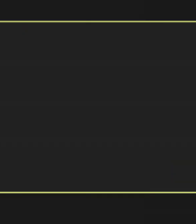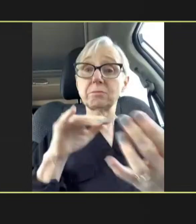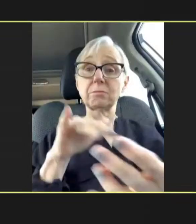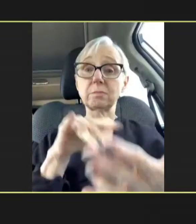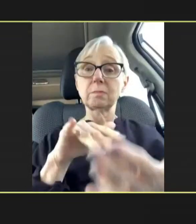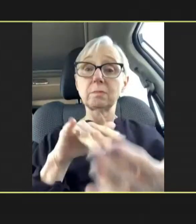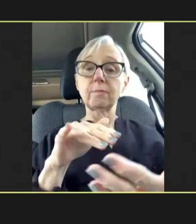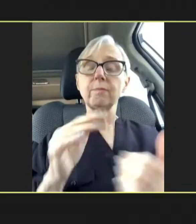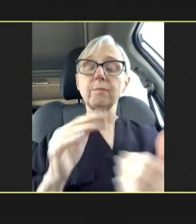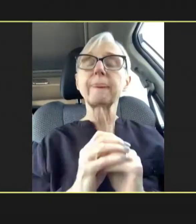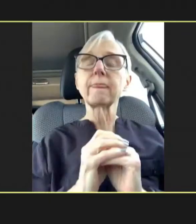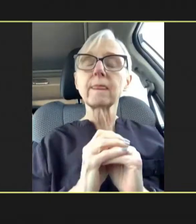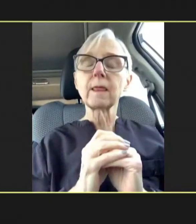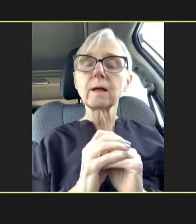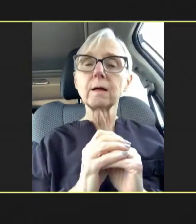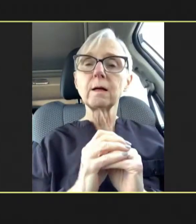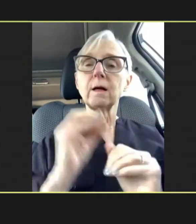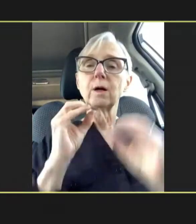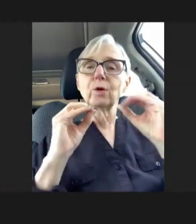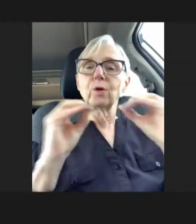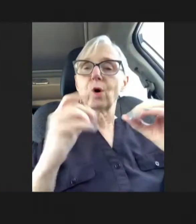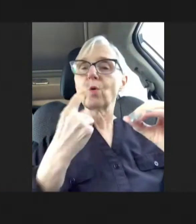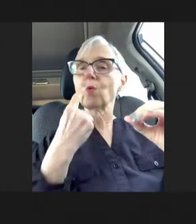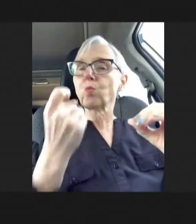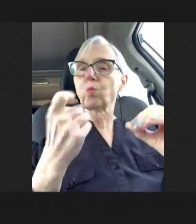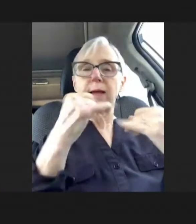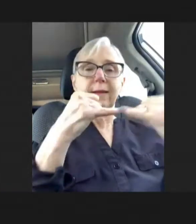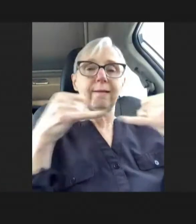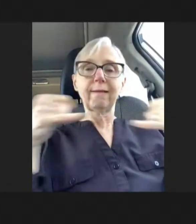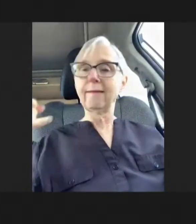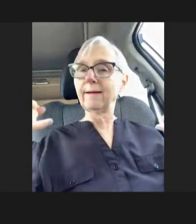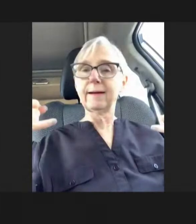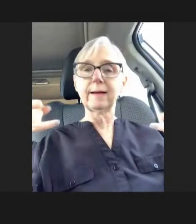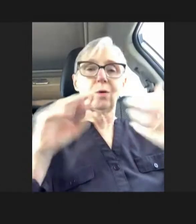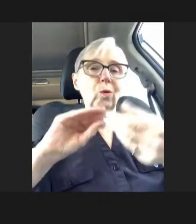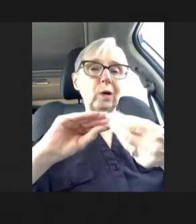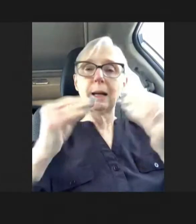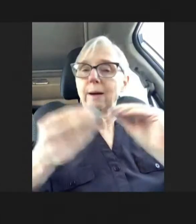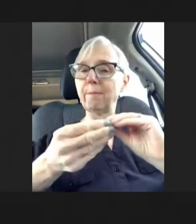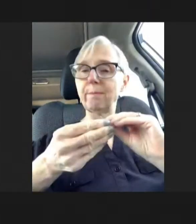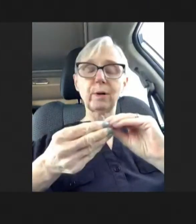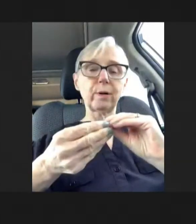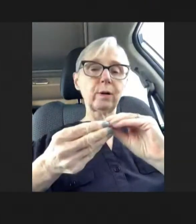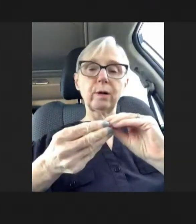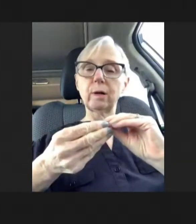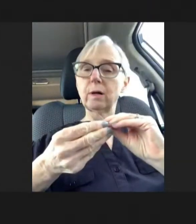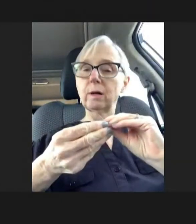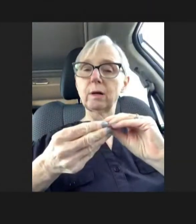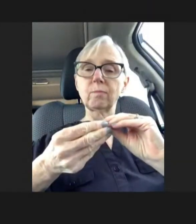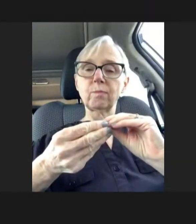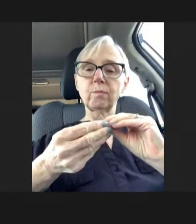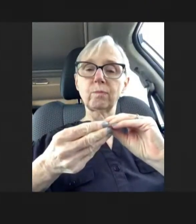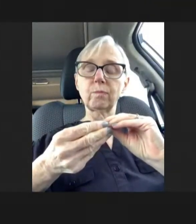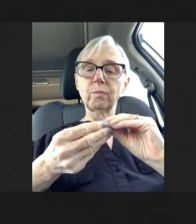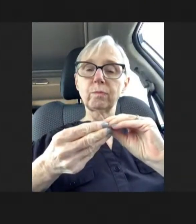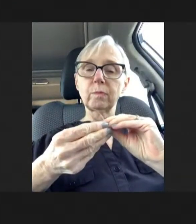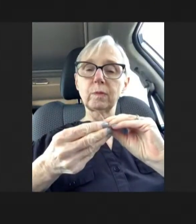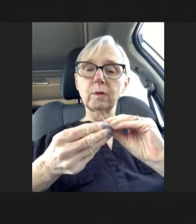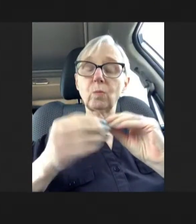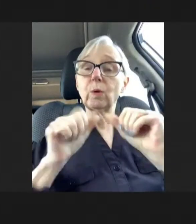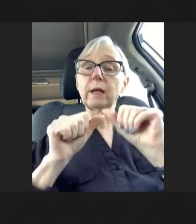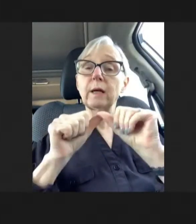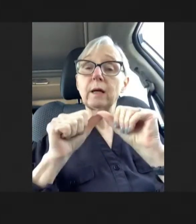There's no red line. I don't think there's a number there. And, we are in